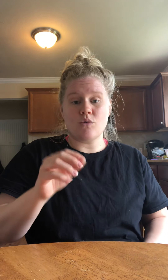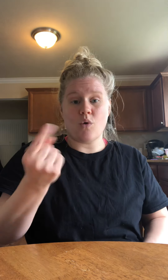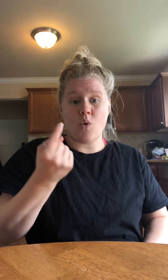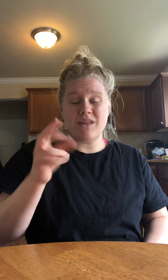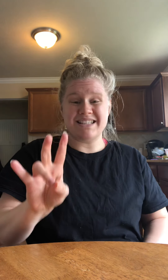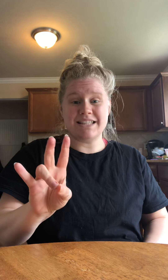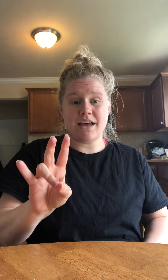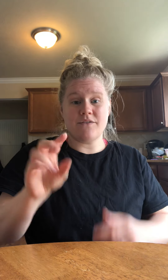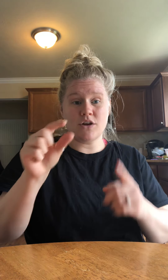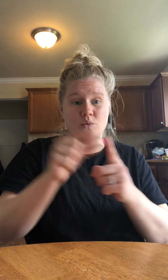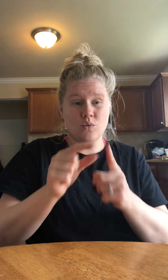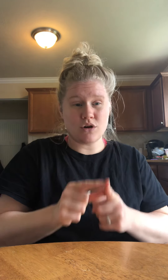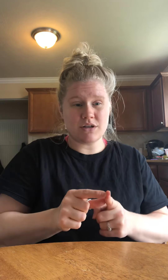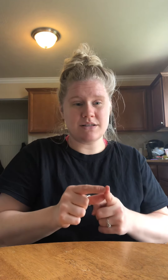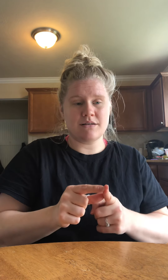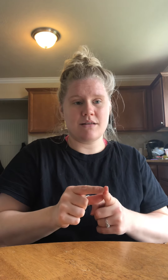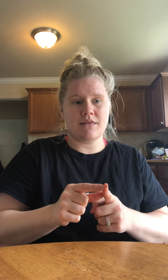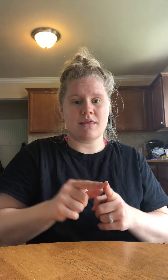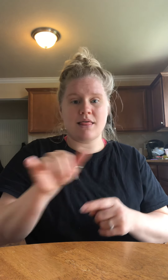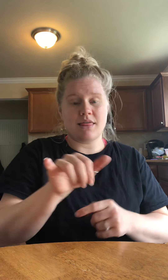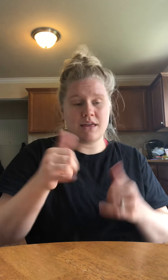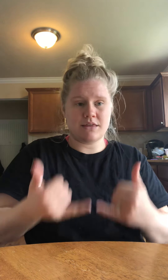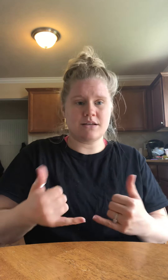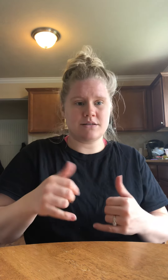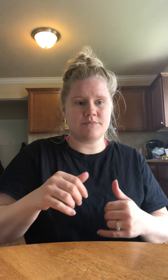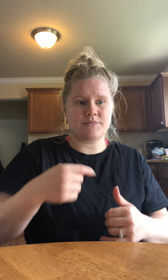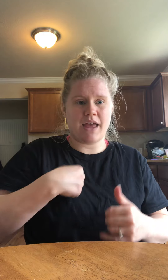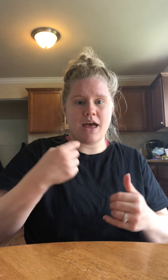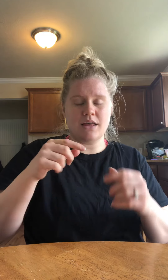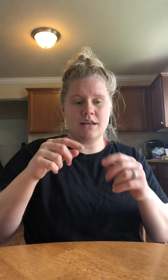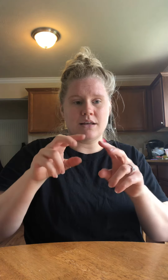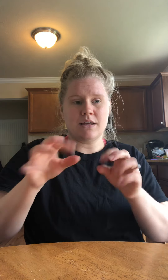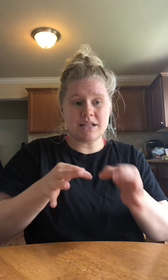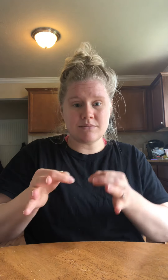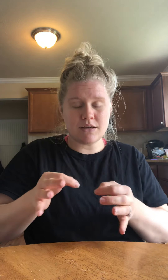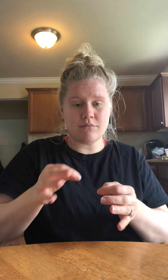them down. The words are foot,